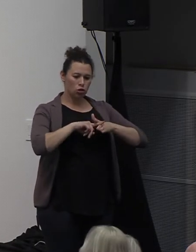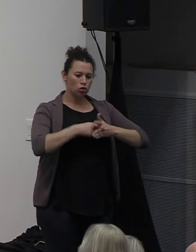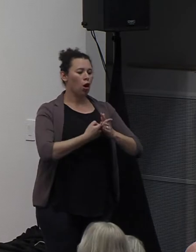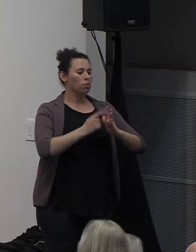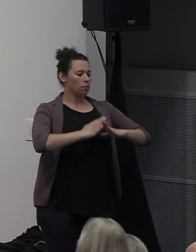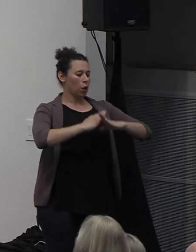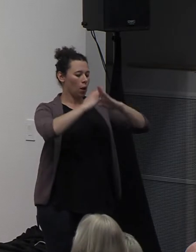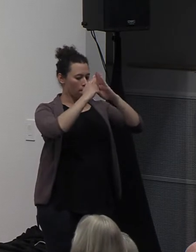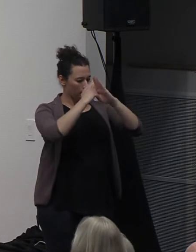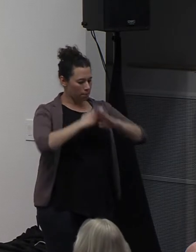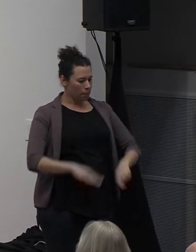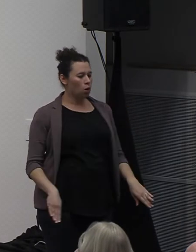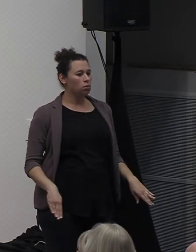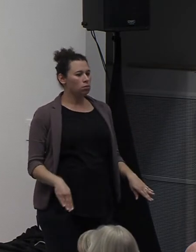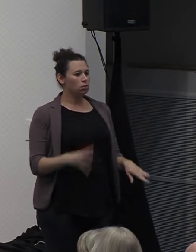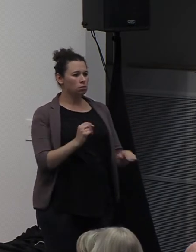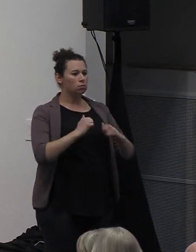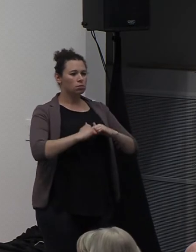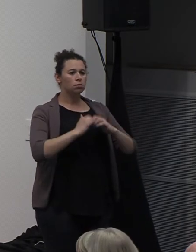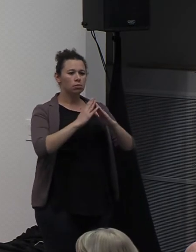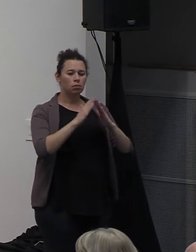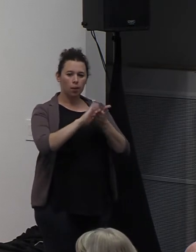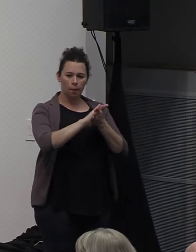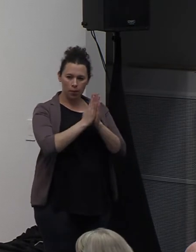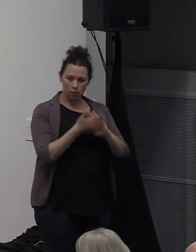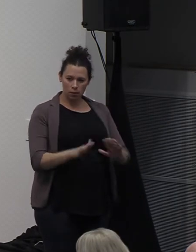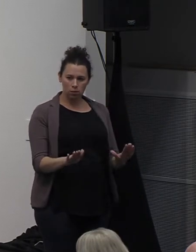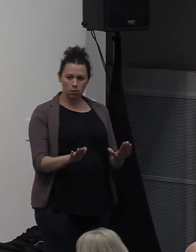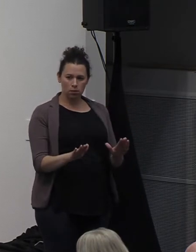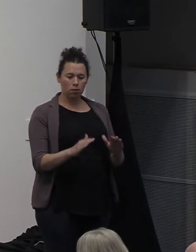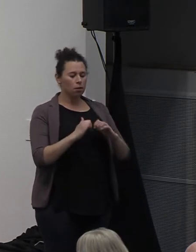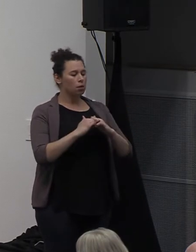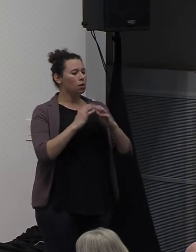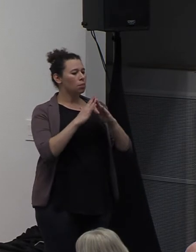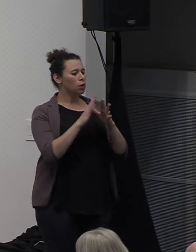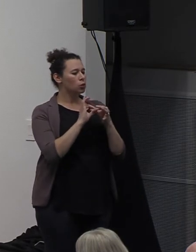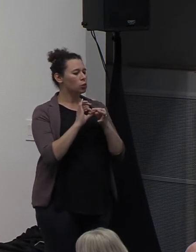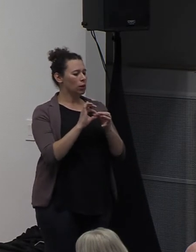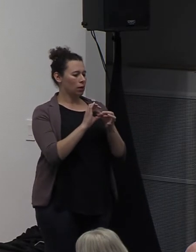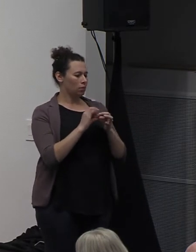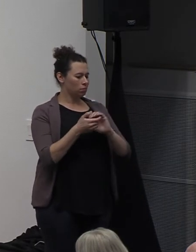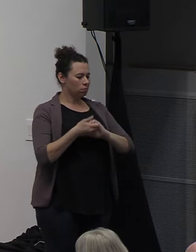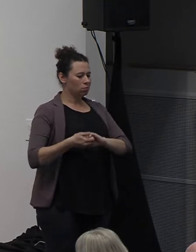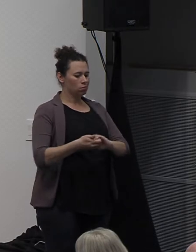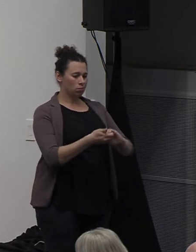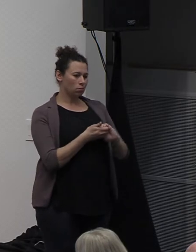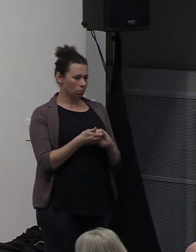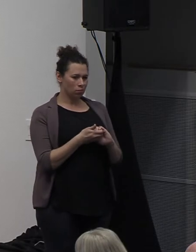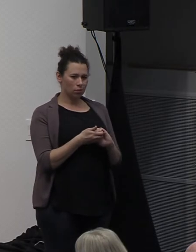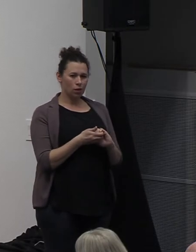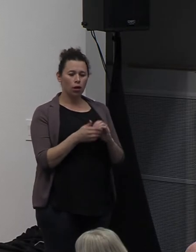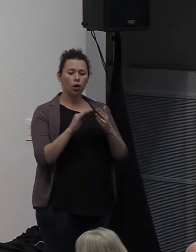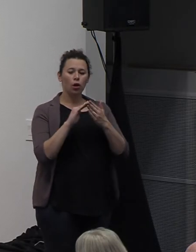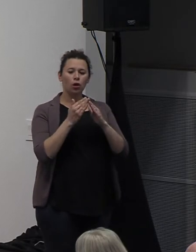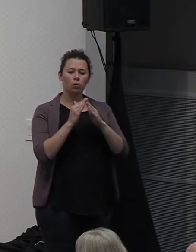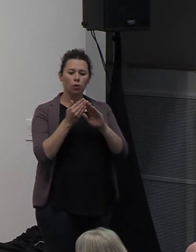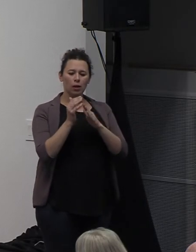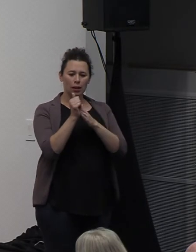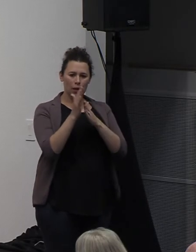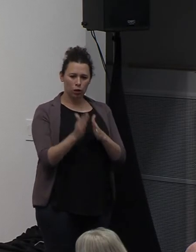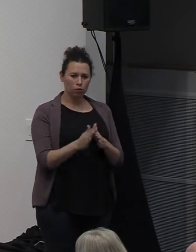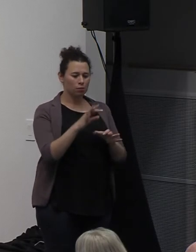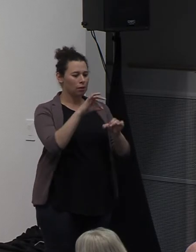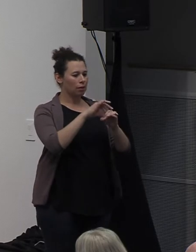build peace and unity in our communities. We would like to thank our community leaders, elected officials,